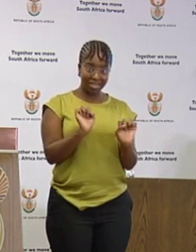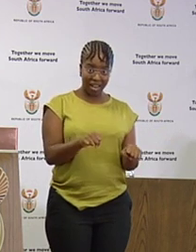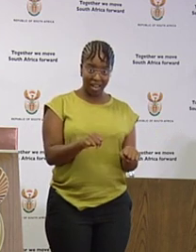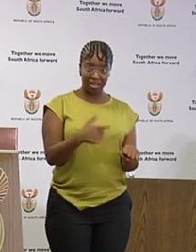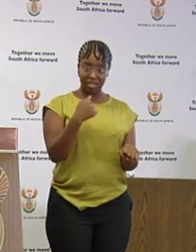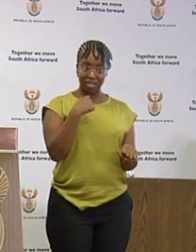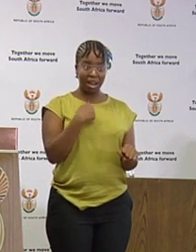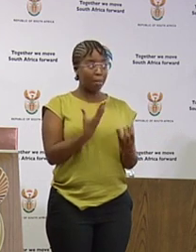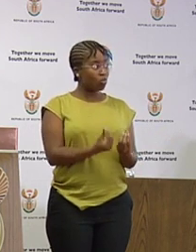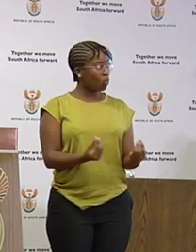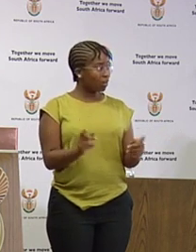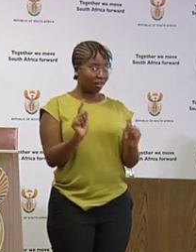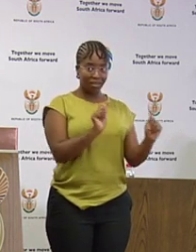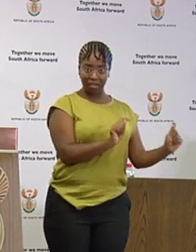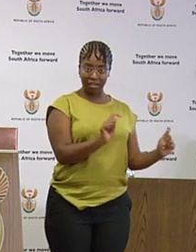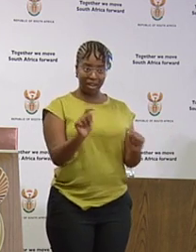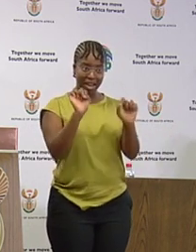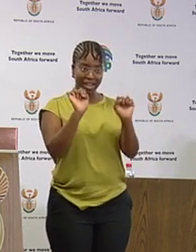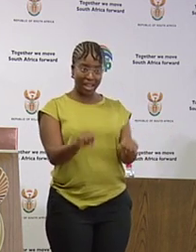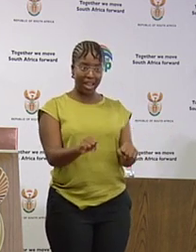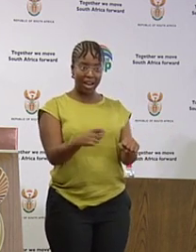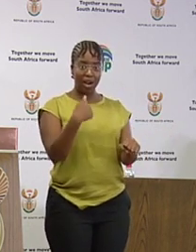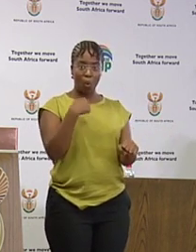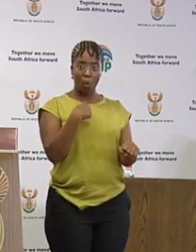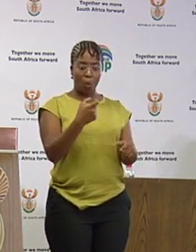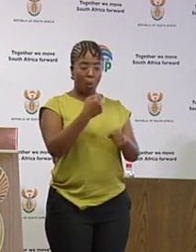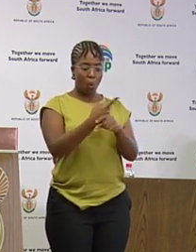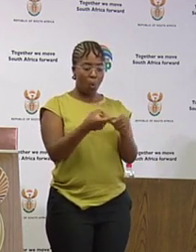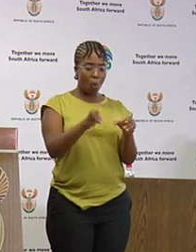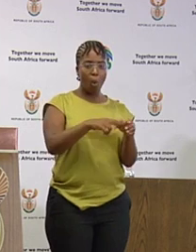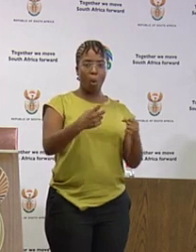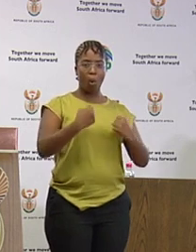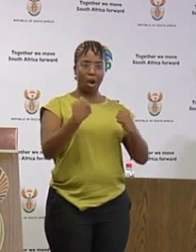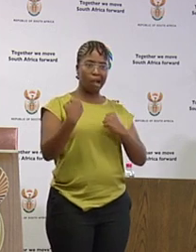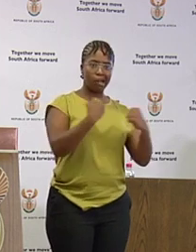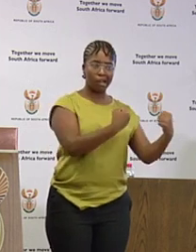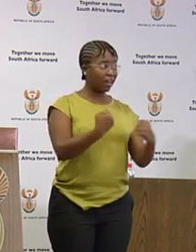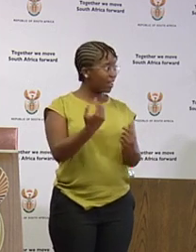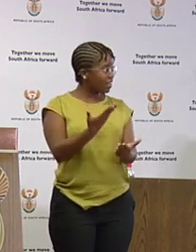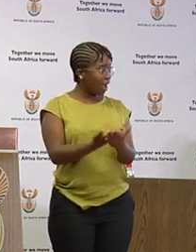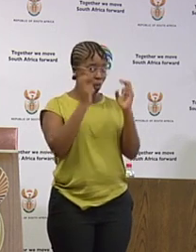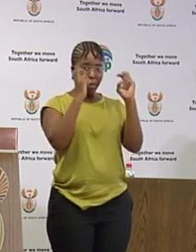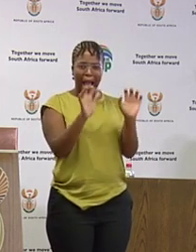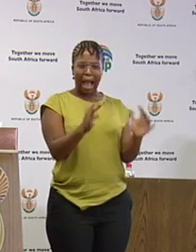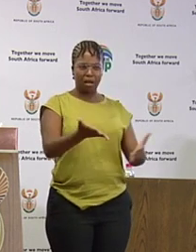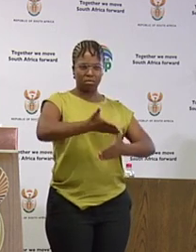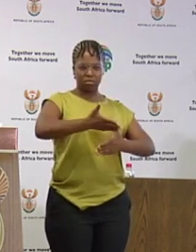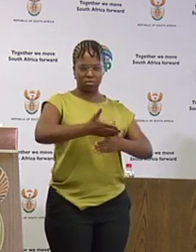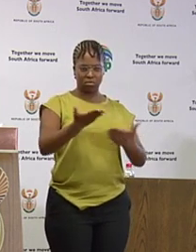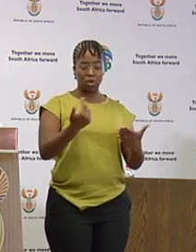to transport the children back and forth from one parent or the other. These directives cover that aspect.